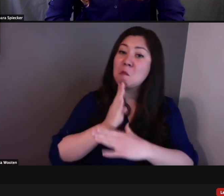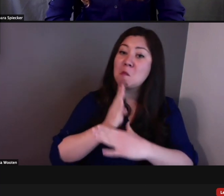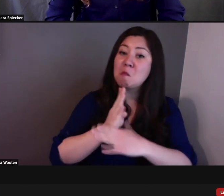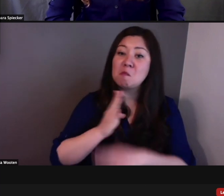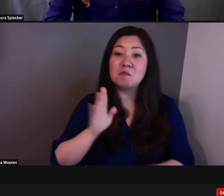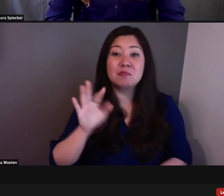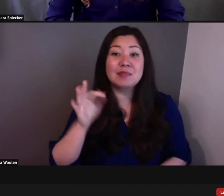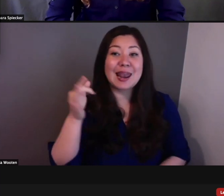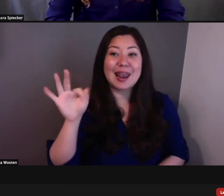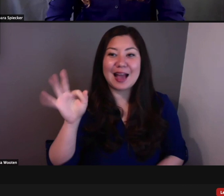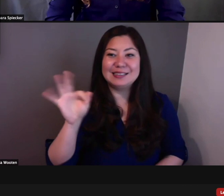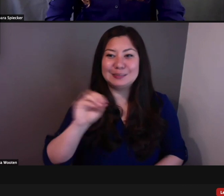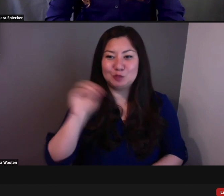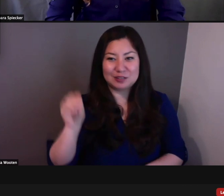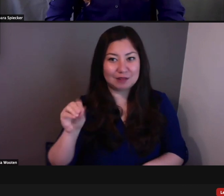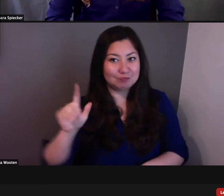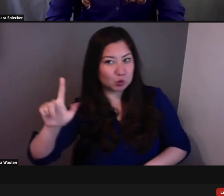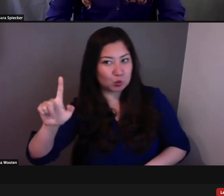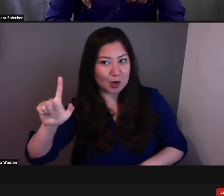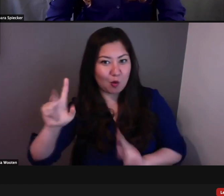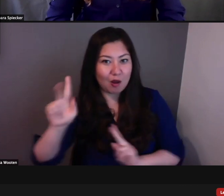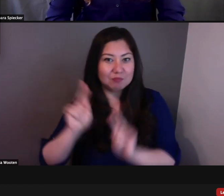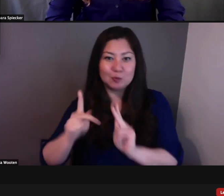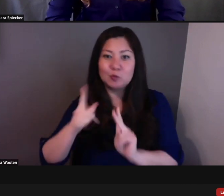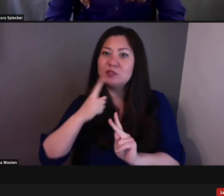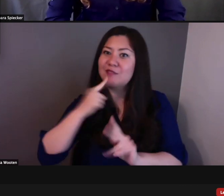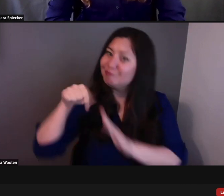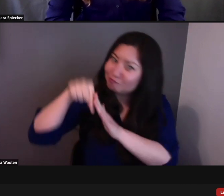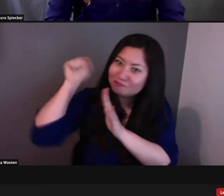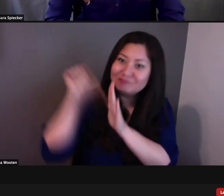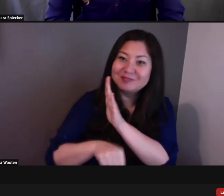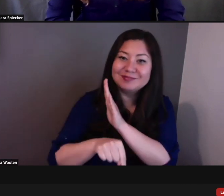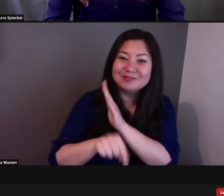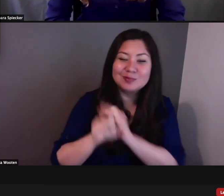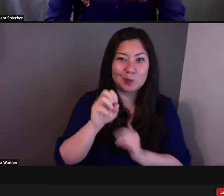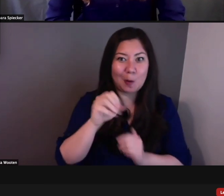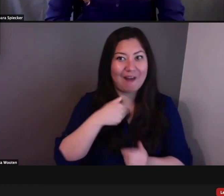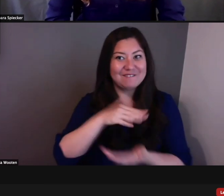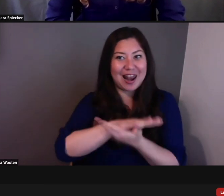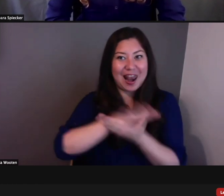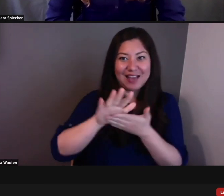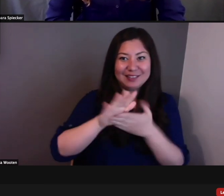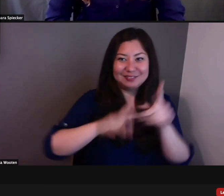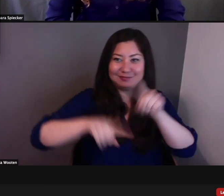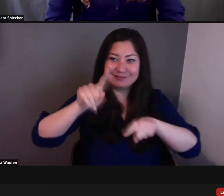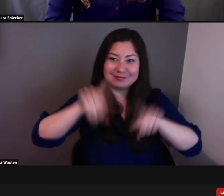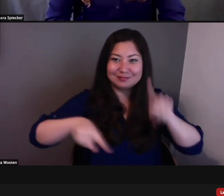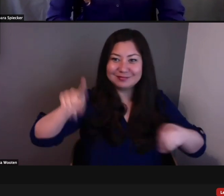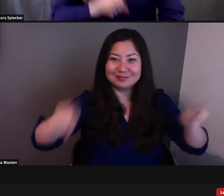Give you a few seconds to answer that, and then we'll review the results.